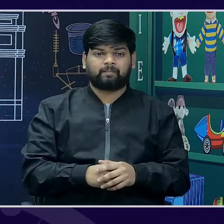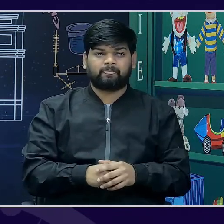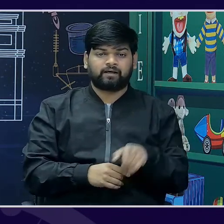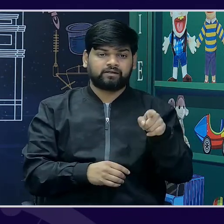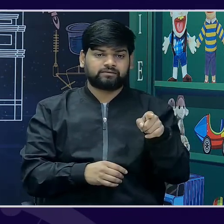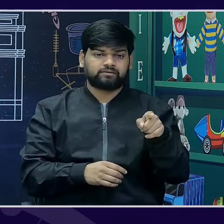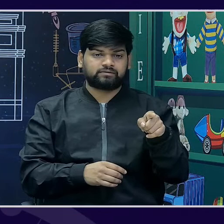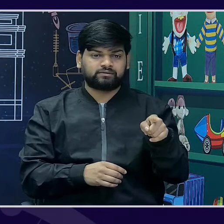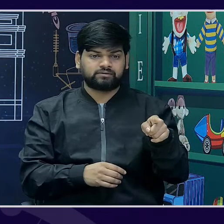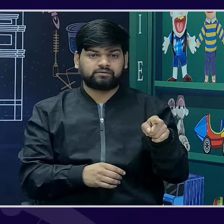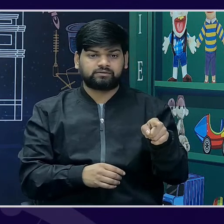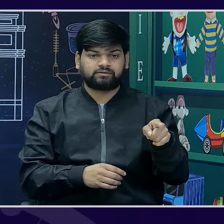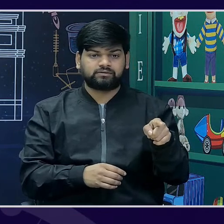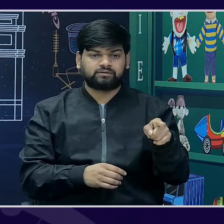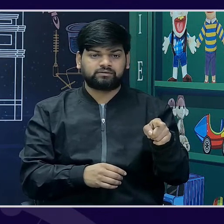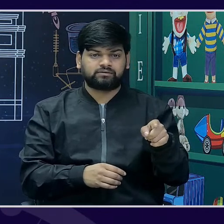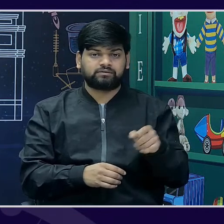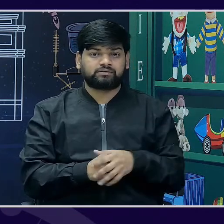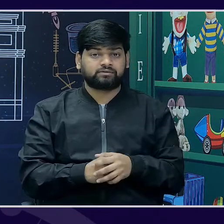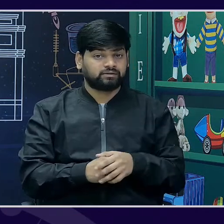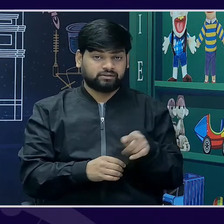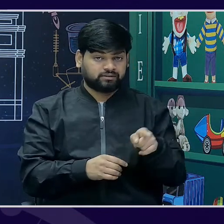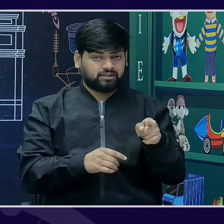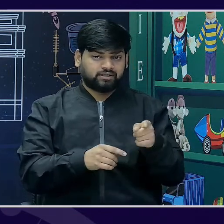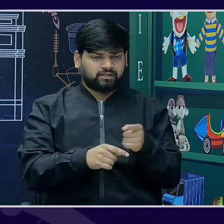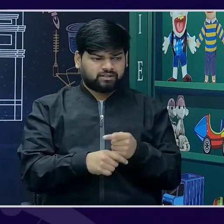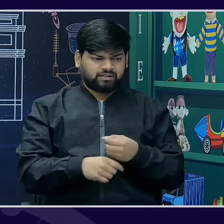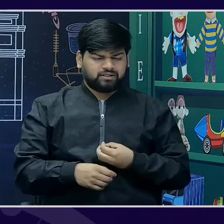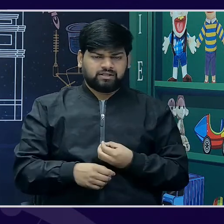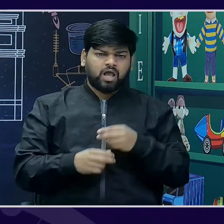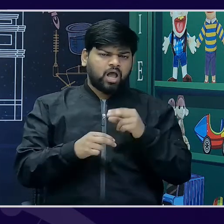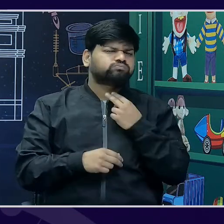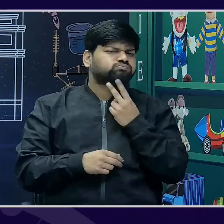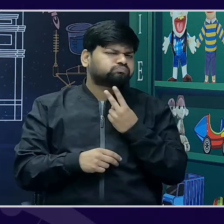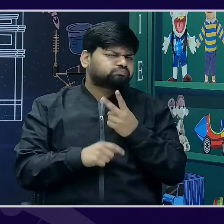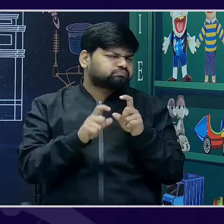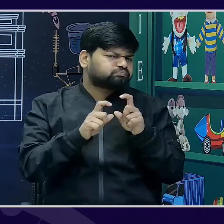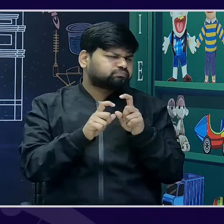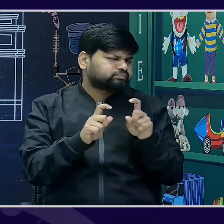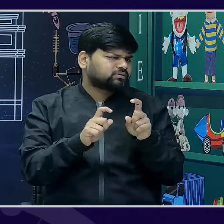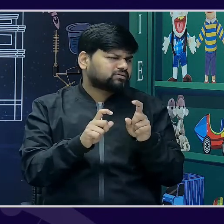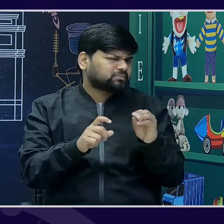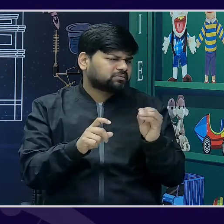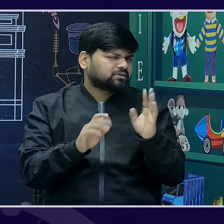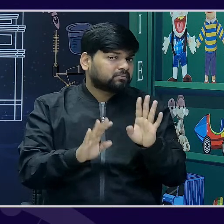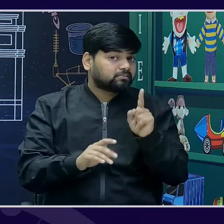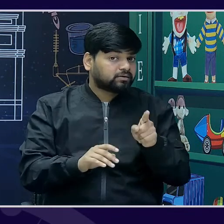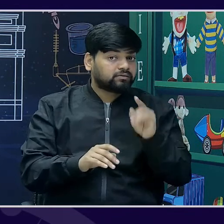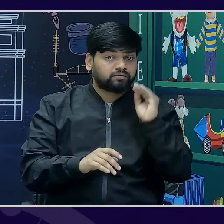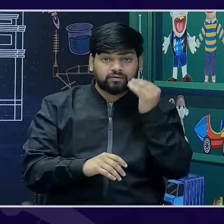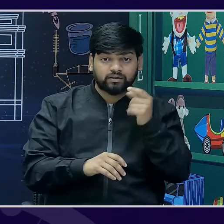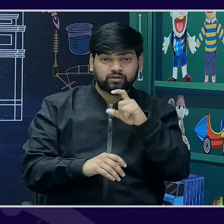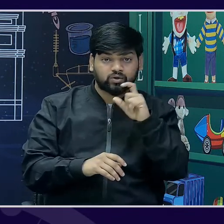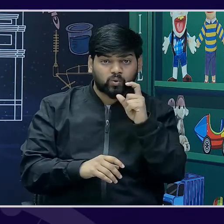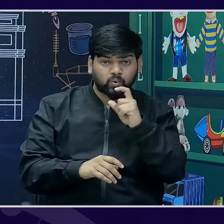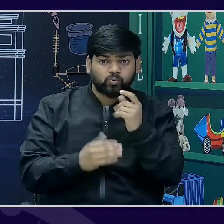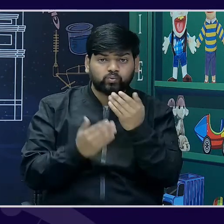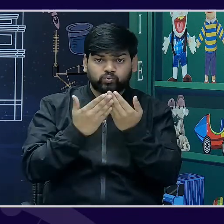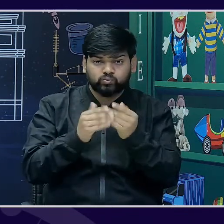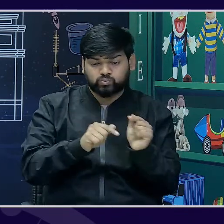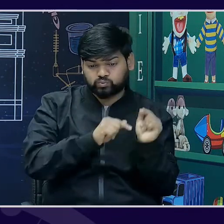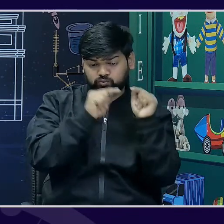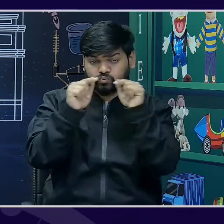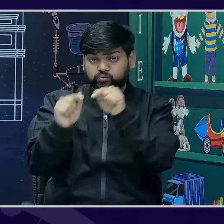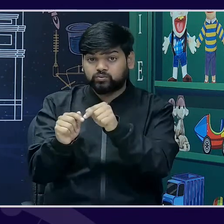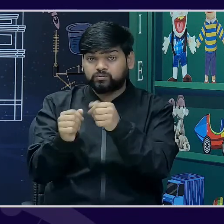his performance starts falling down. Now, the reason for this, the child for his 3 years of life has